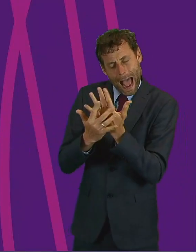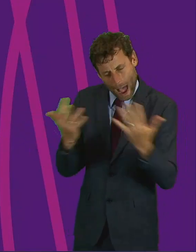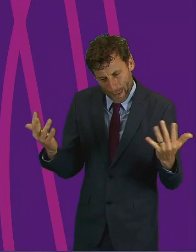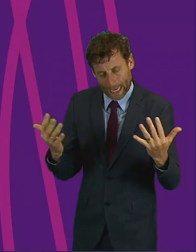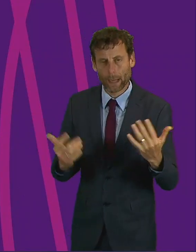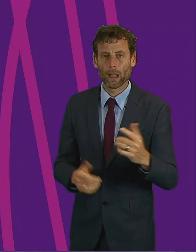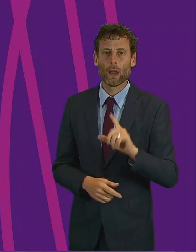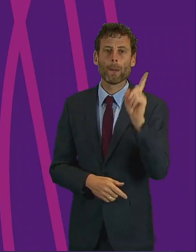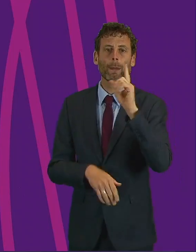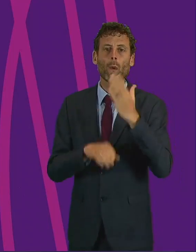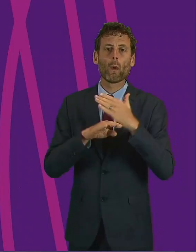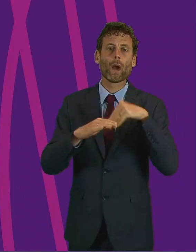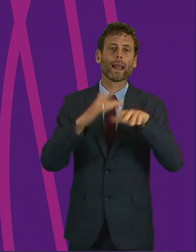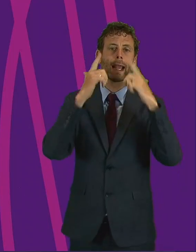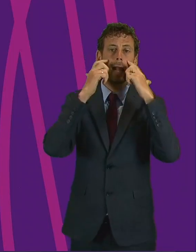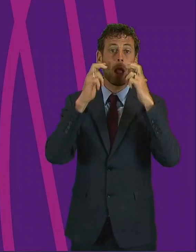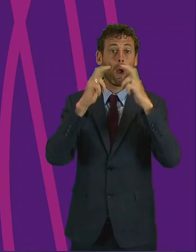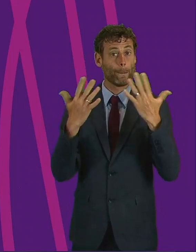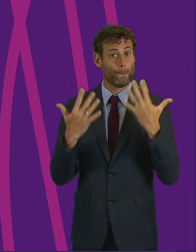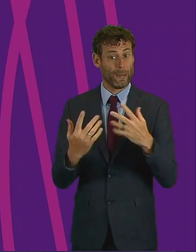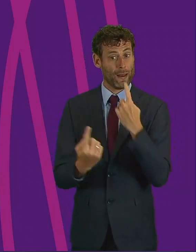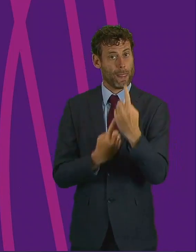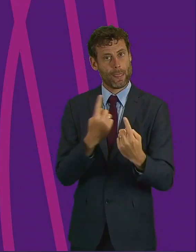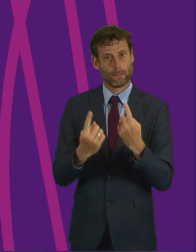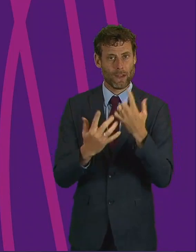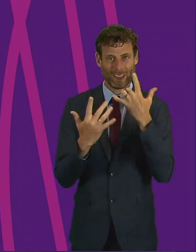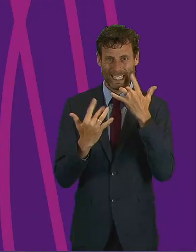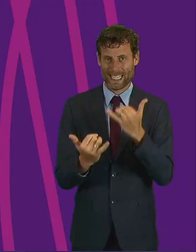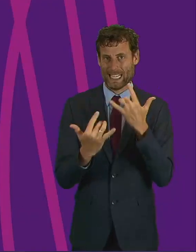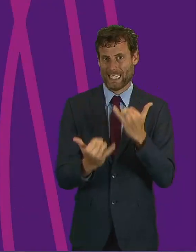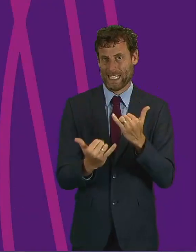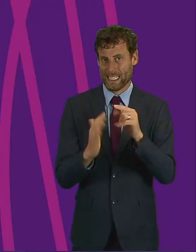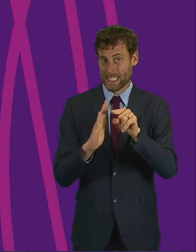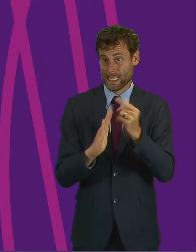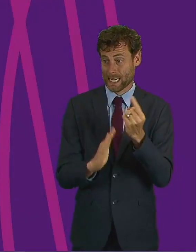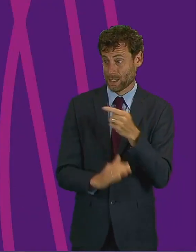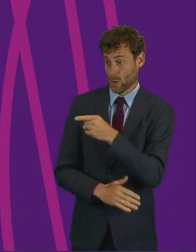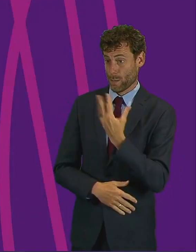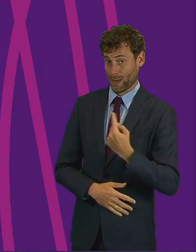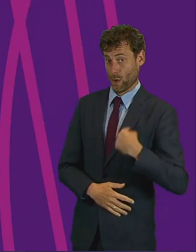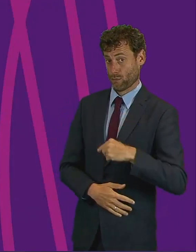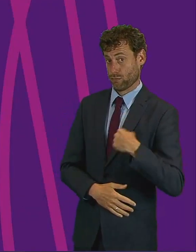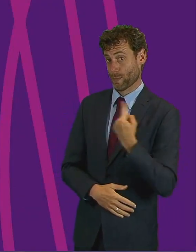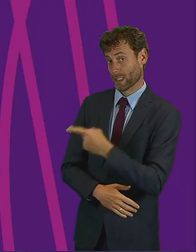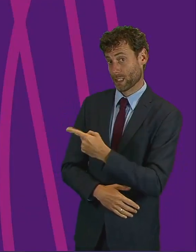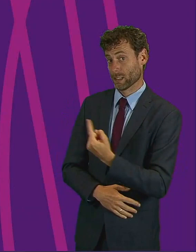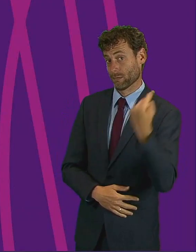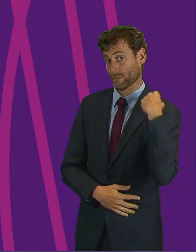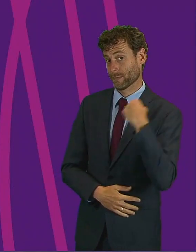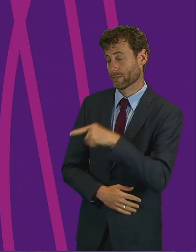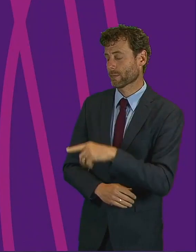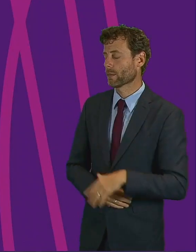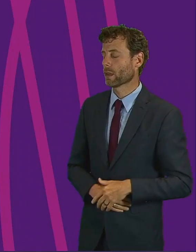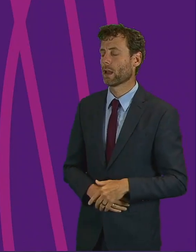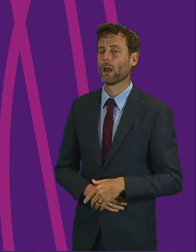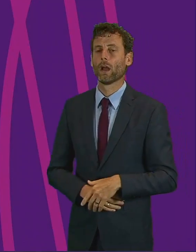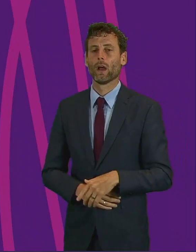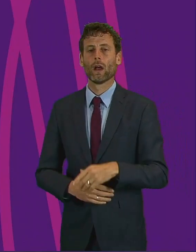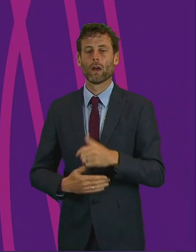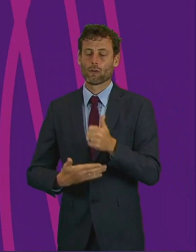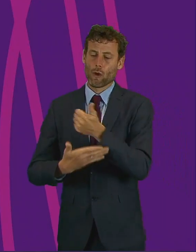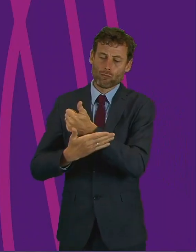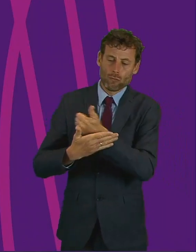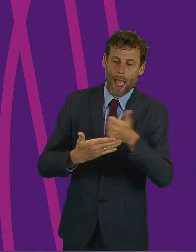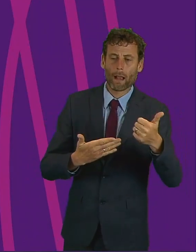2 weeks ago by her Health Secretary? First Minister. The programme of regular and routine care home